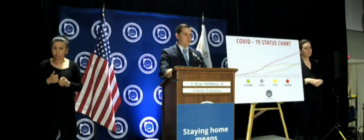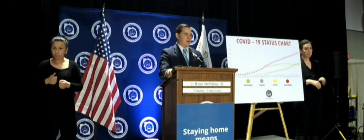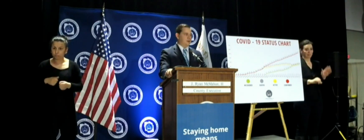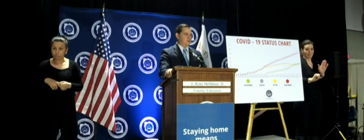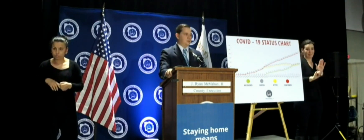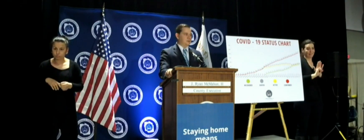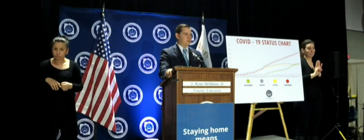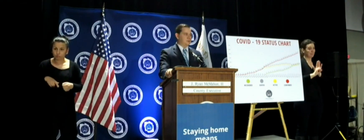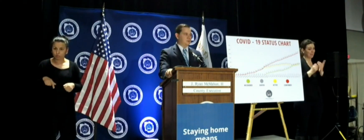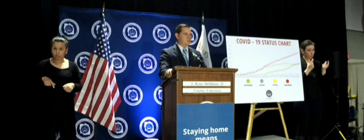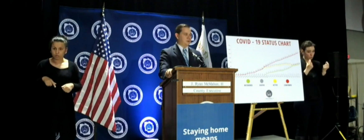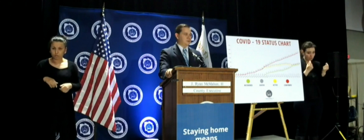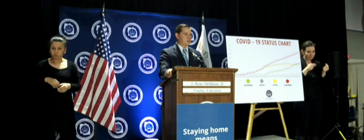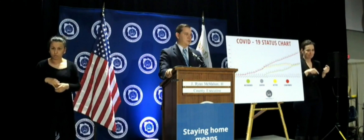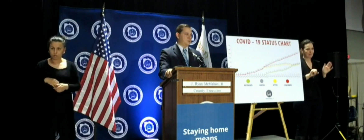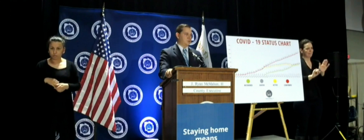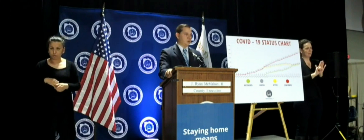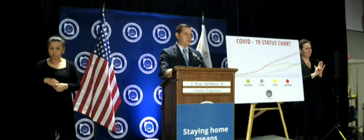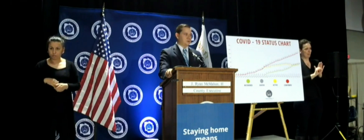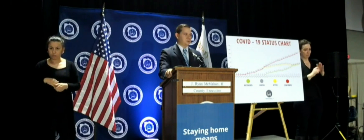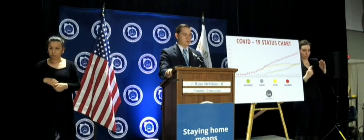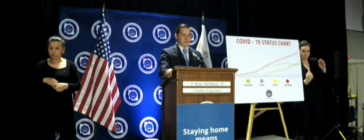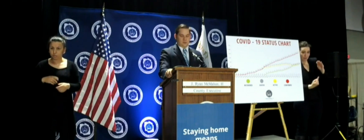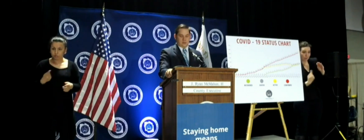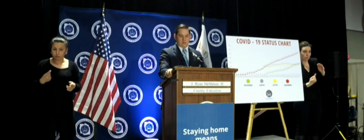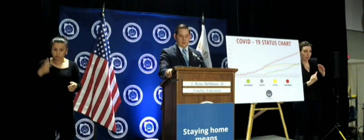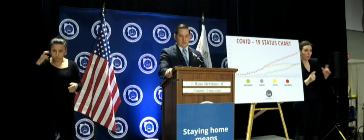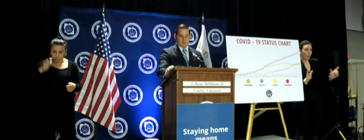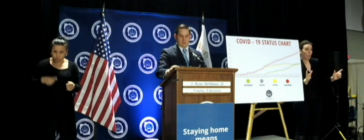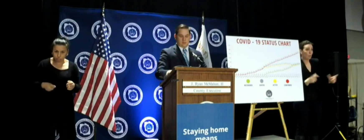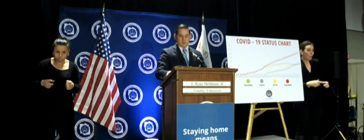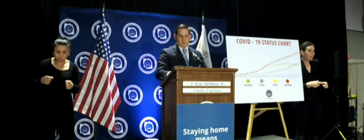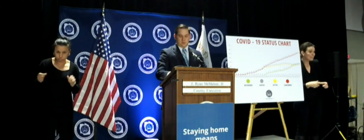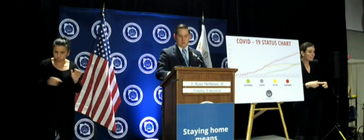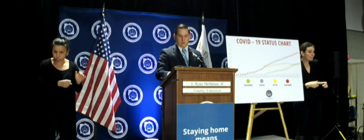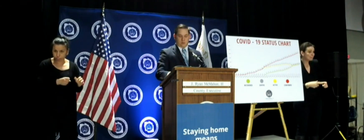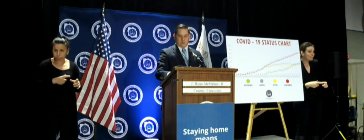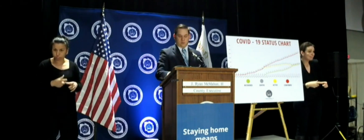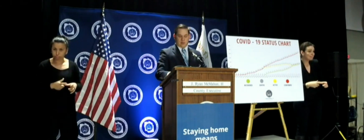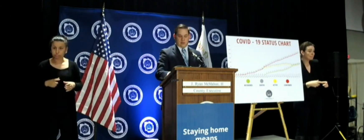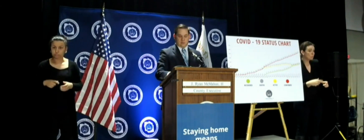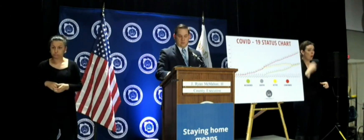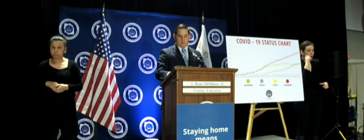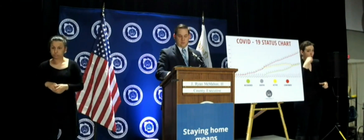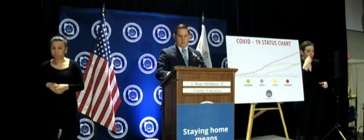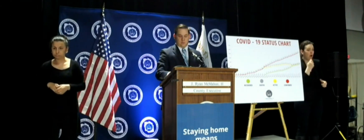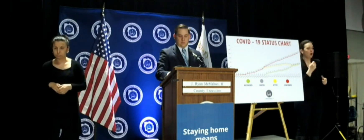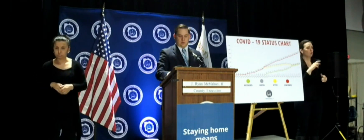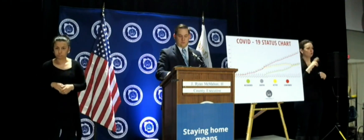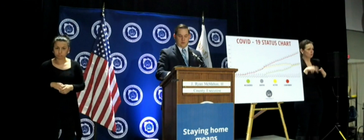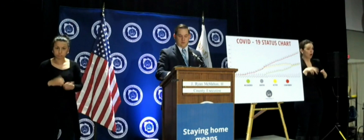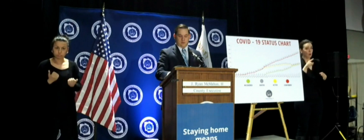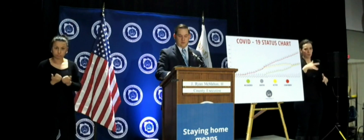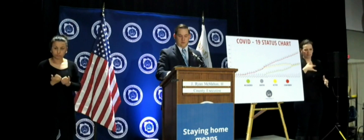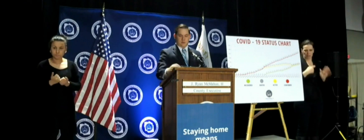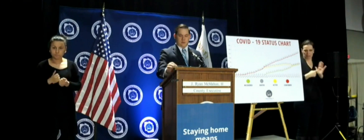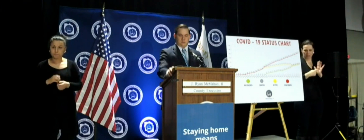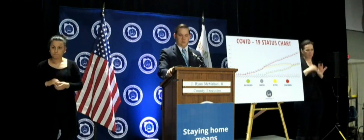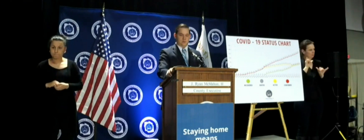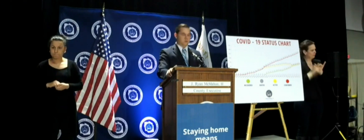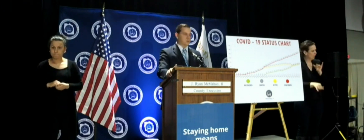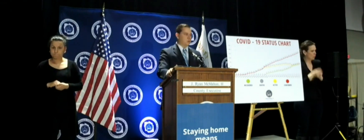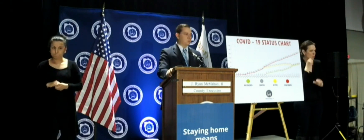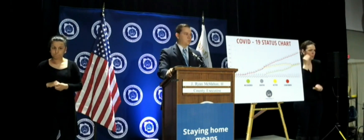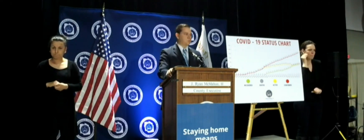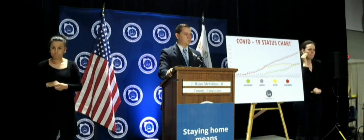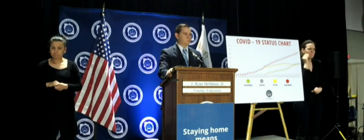you find, and do your investigation, you quarantine. And certainly we're going to do that with our friends in New York State with